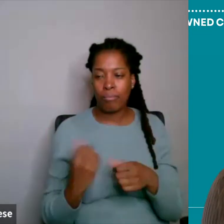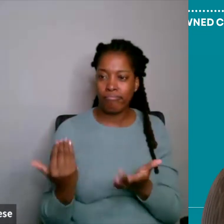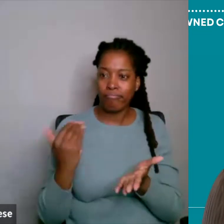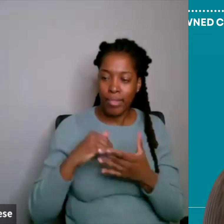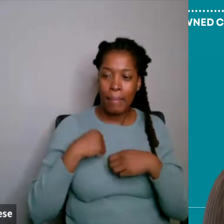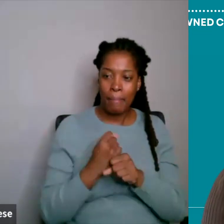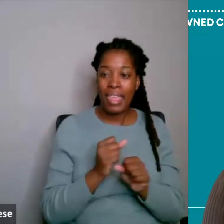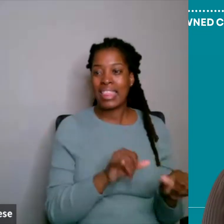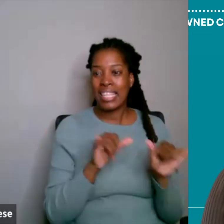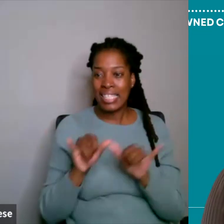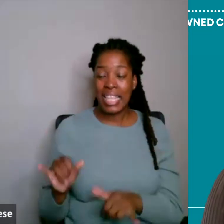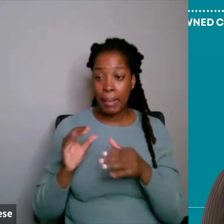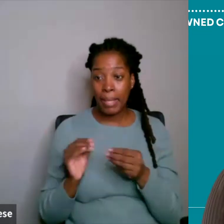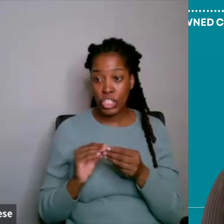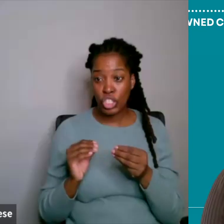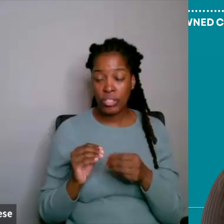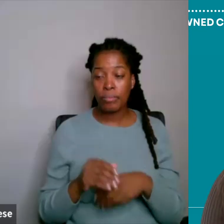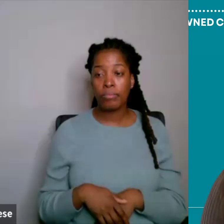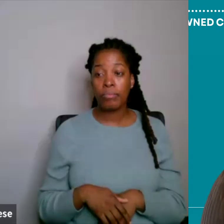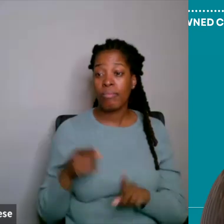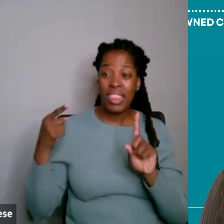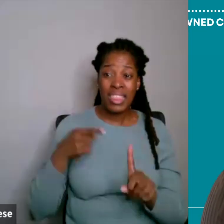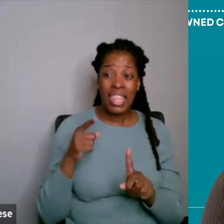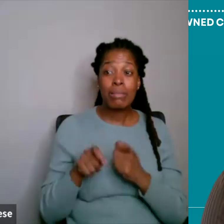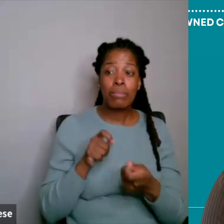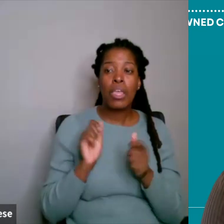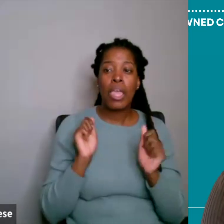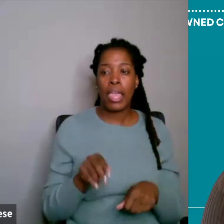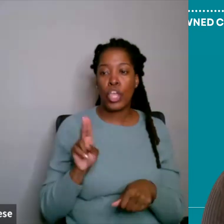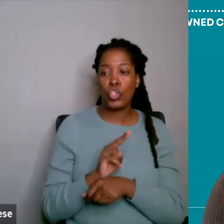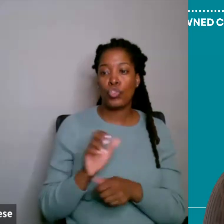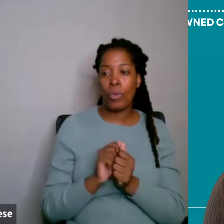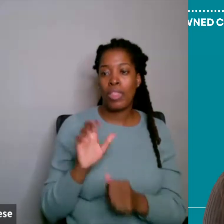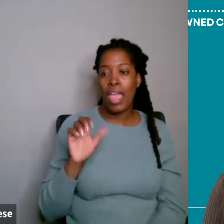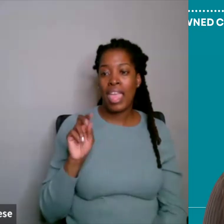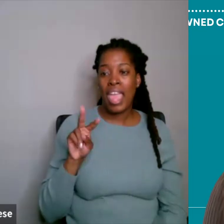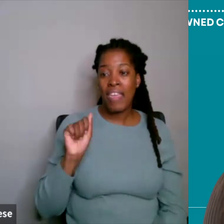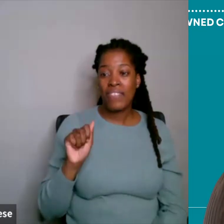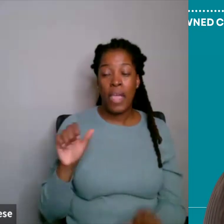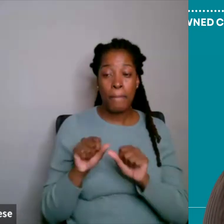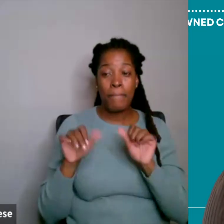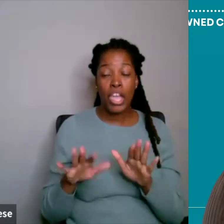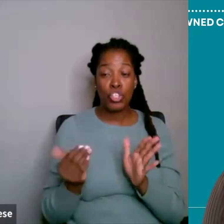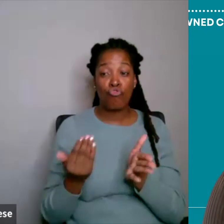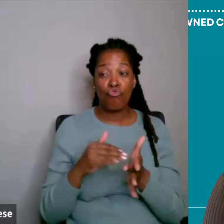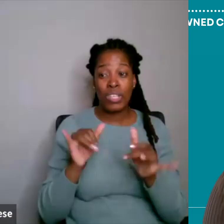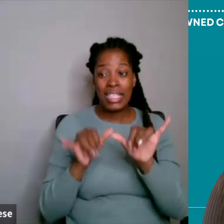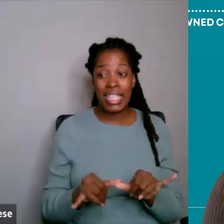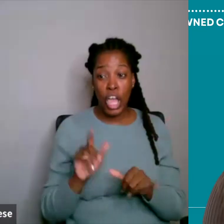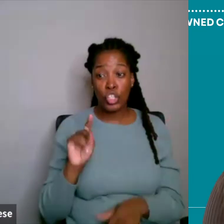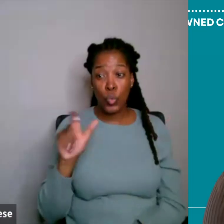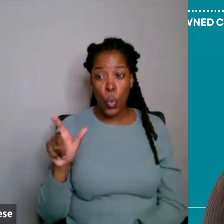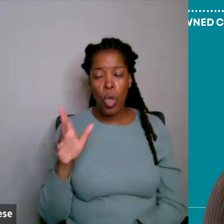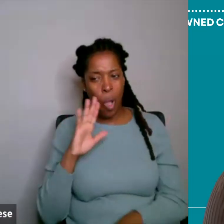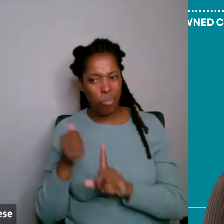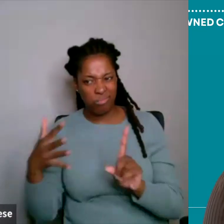messaging. This specifically can be used with Canva's Magic Resize tool, which I'll talk about in just a minute. But with a click of a